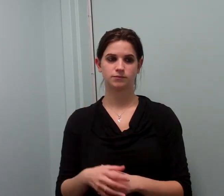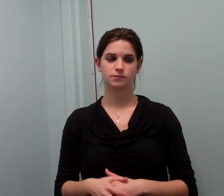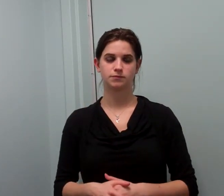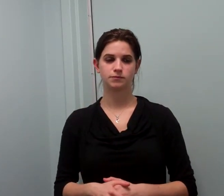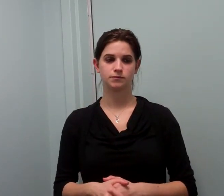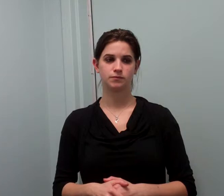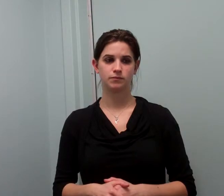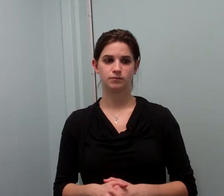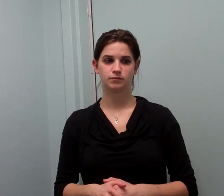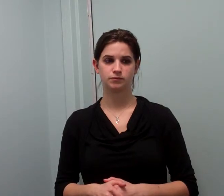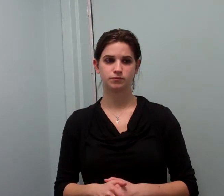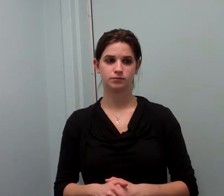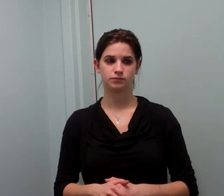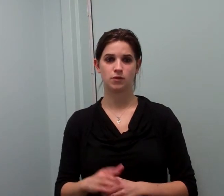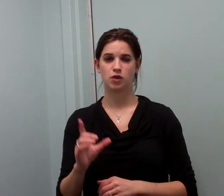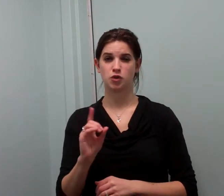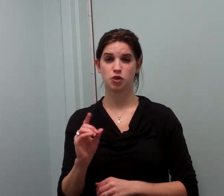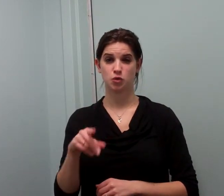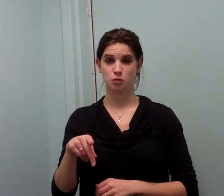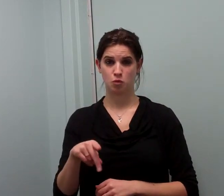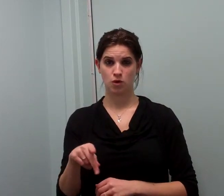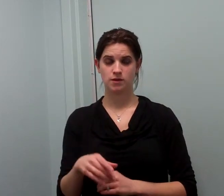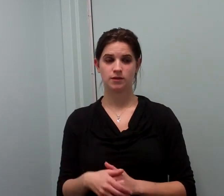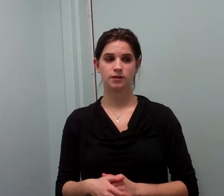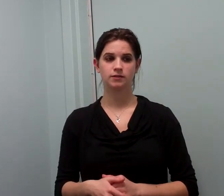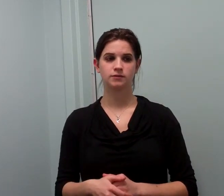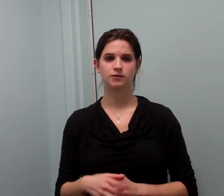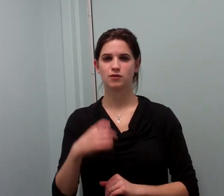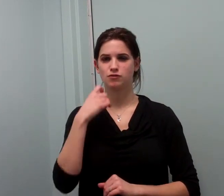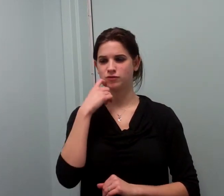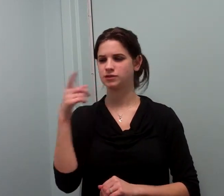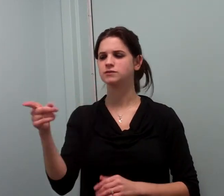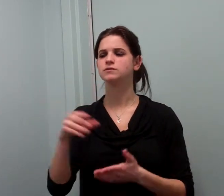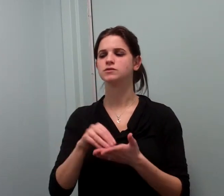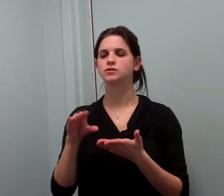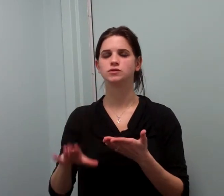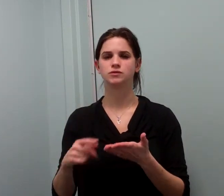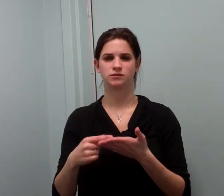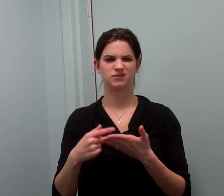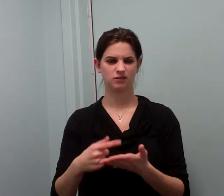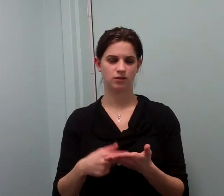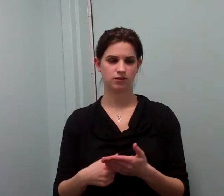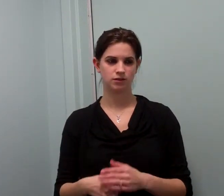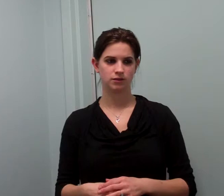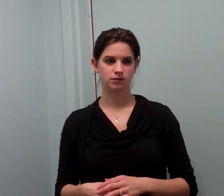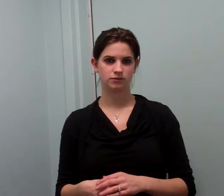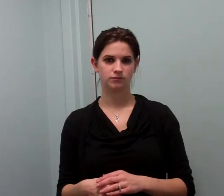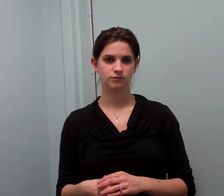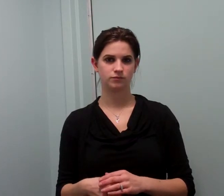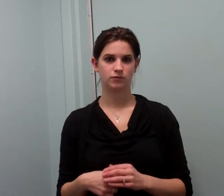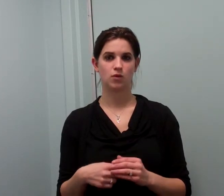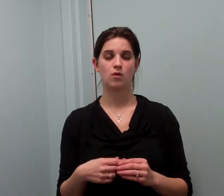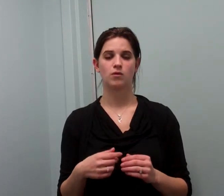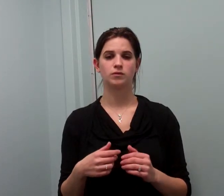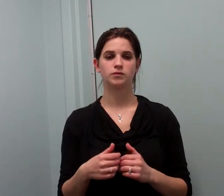This is the one that Curtis was talking about when he gave us an example of condensation. You're looking at the temperature at